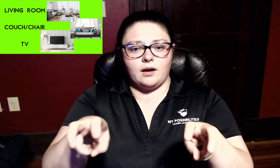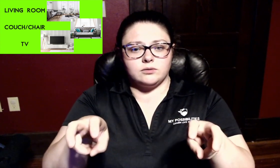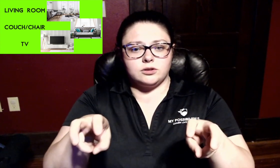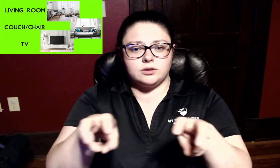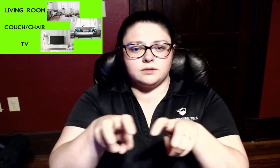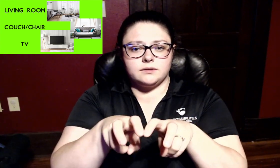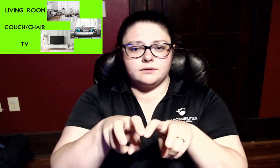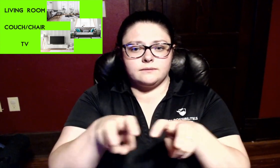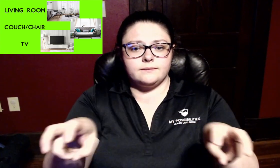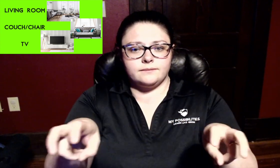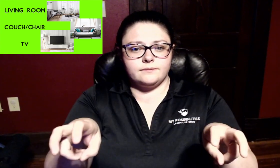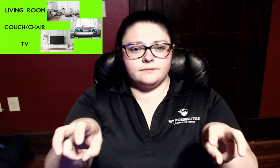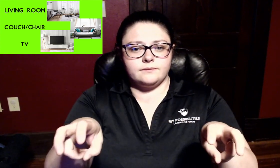Couch.